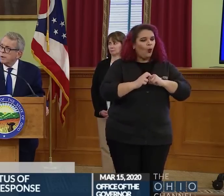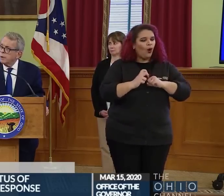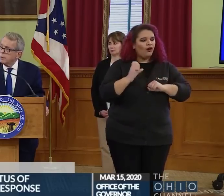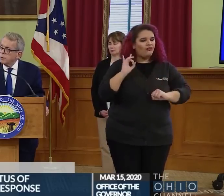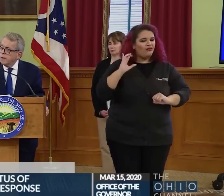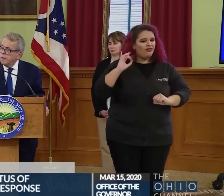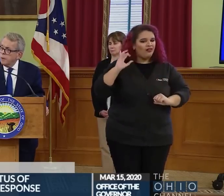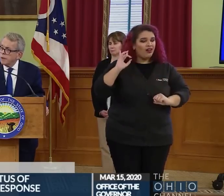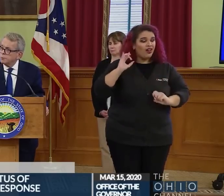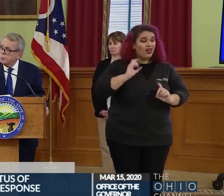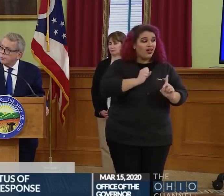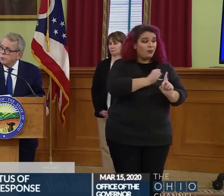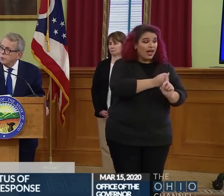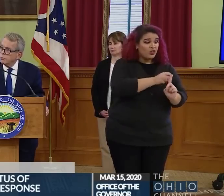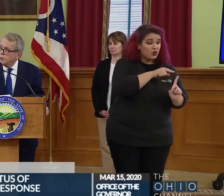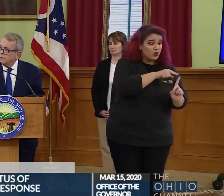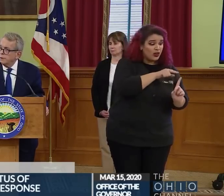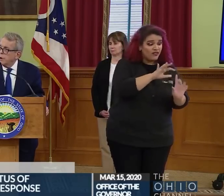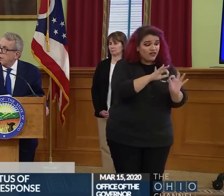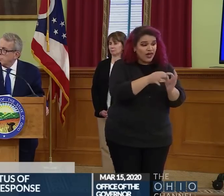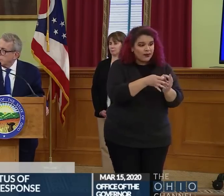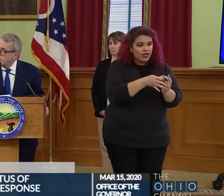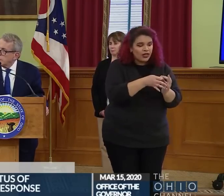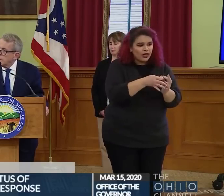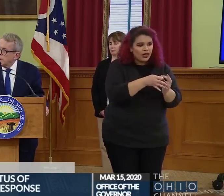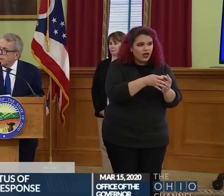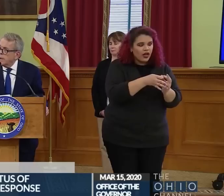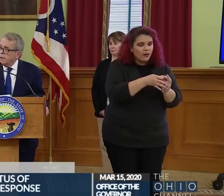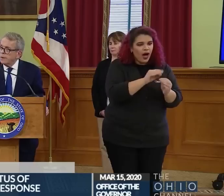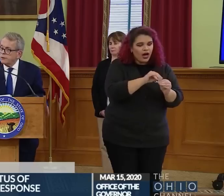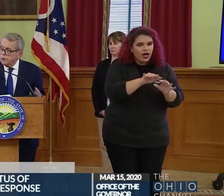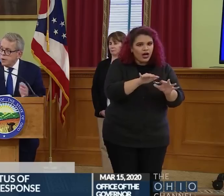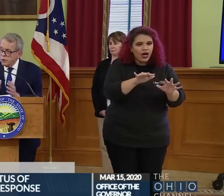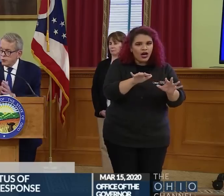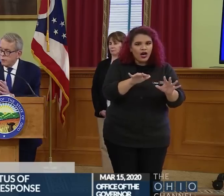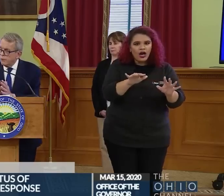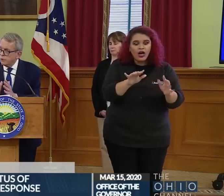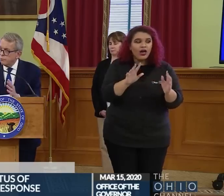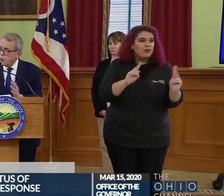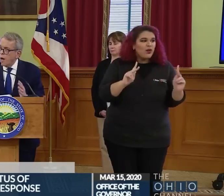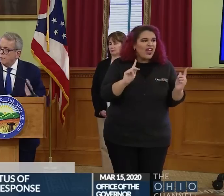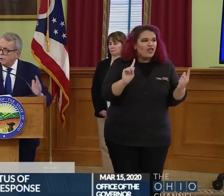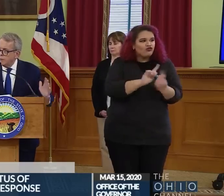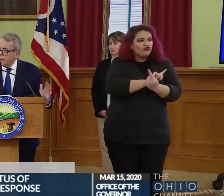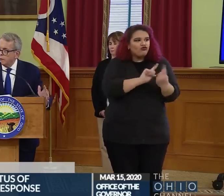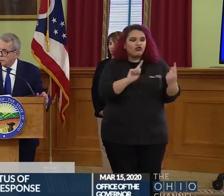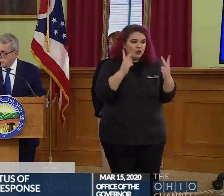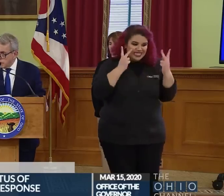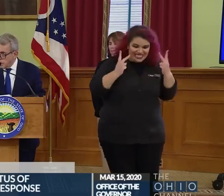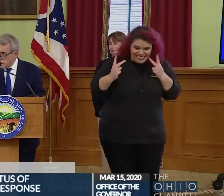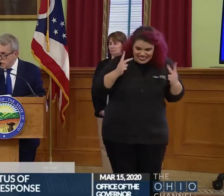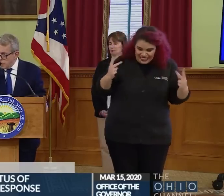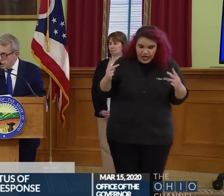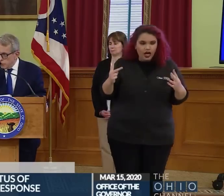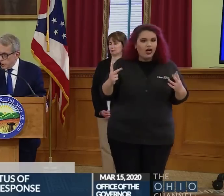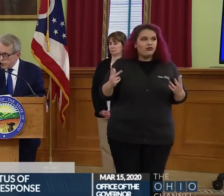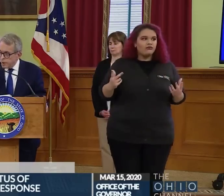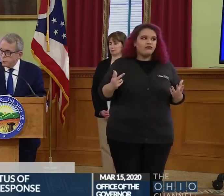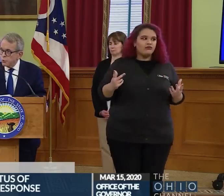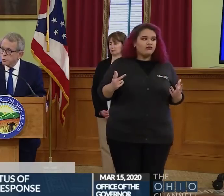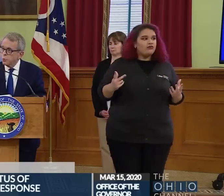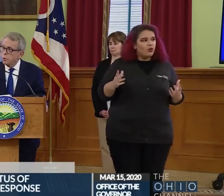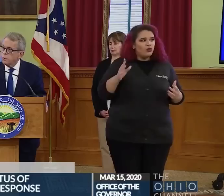family, but that impacts people you don't even know. And that's the nature of the spread of this. Again, the